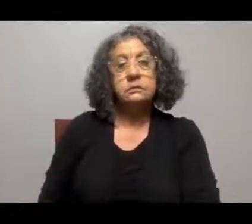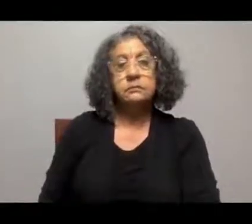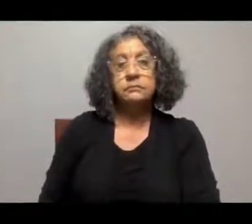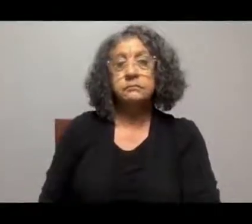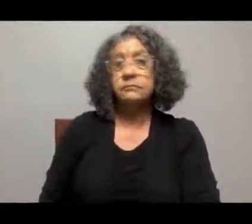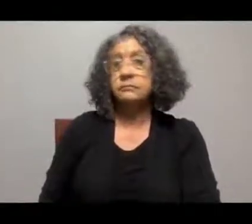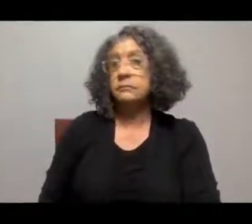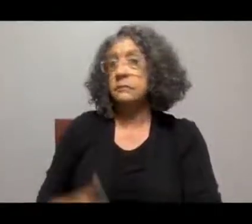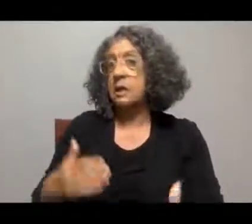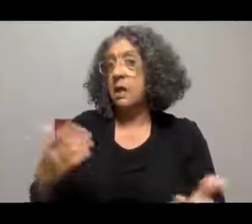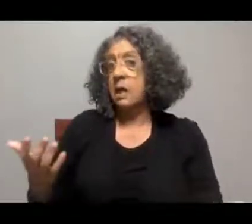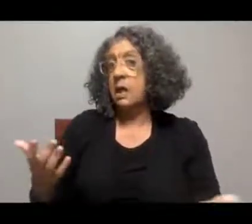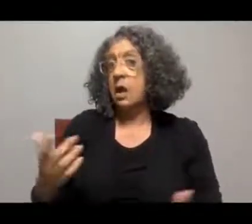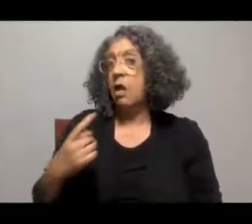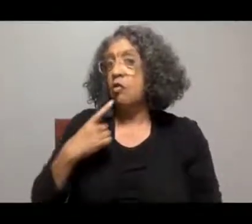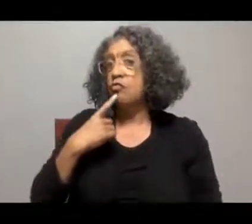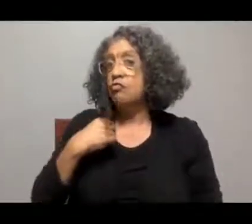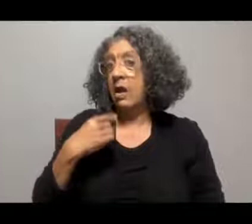stay.